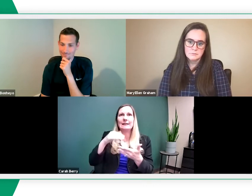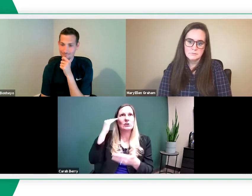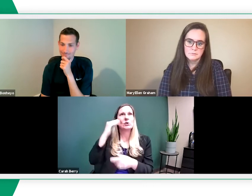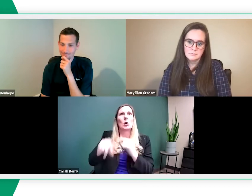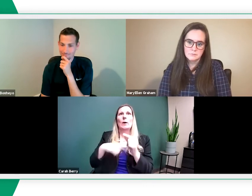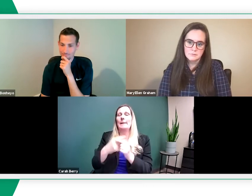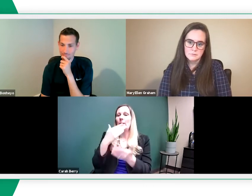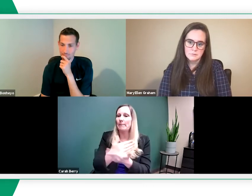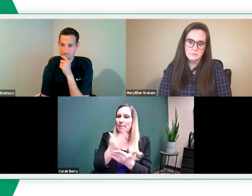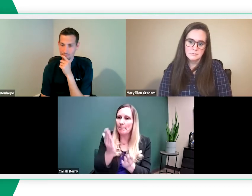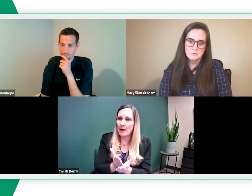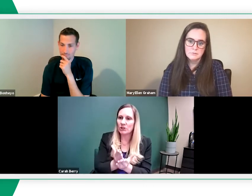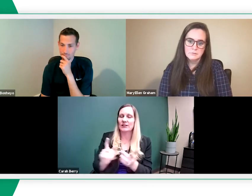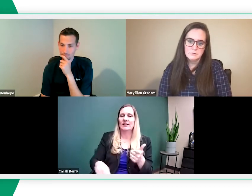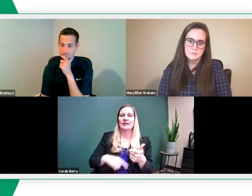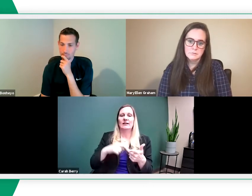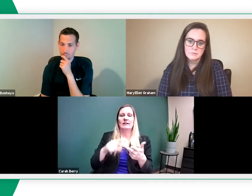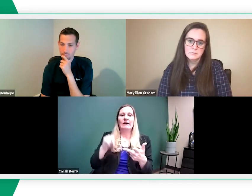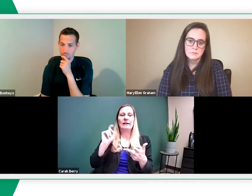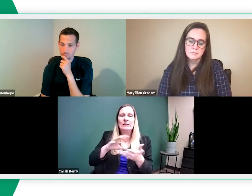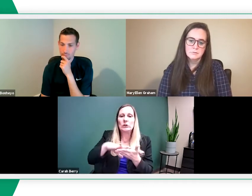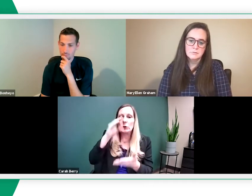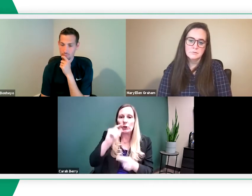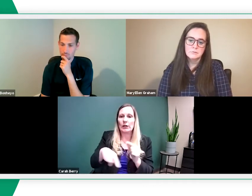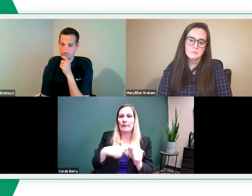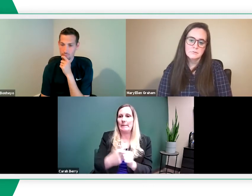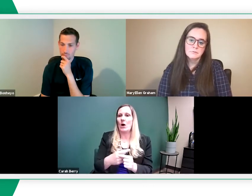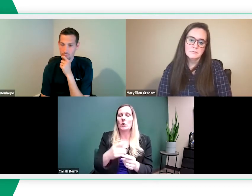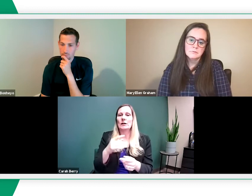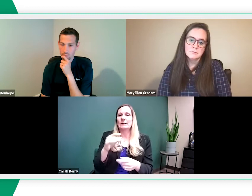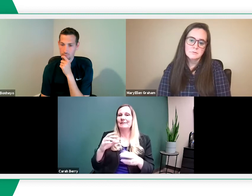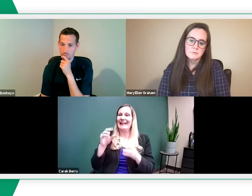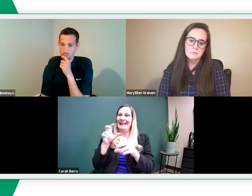credit cards. They need to know about budgeting.